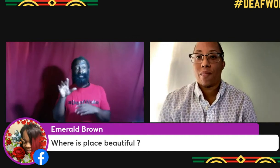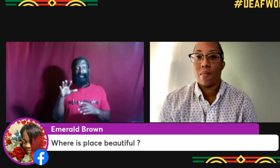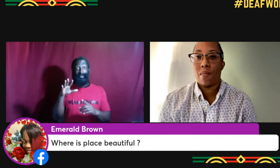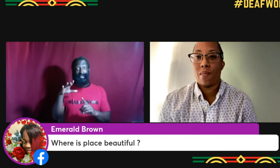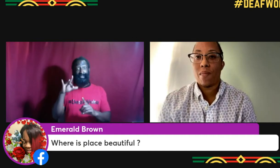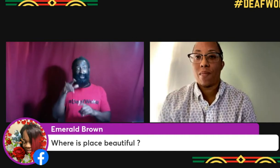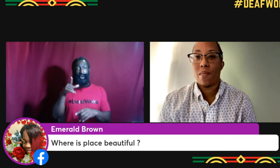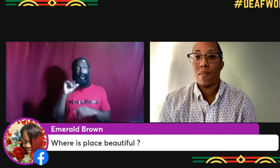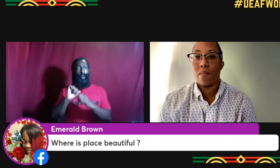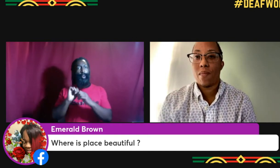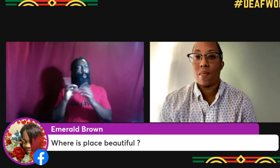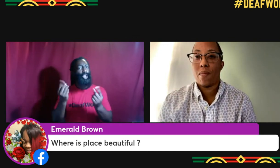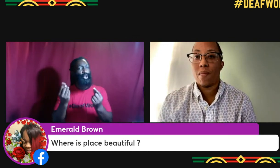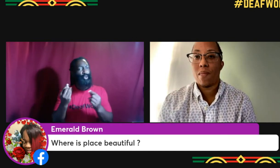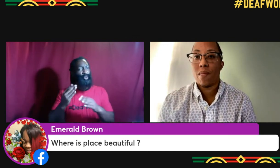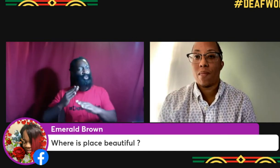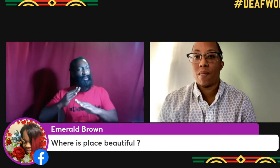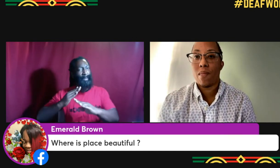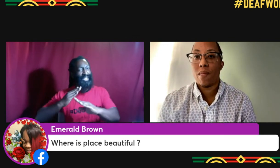And digging into me.